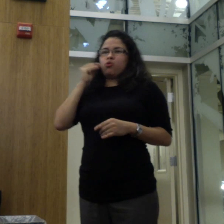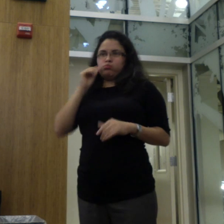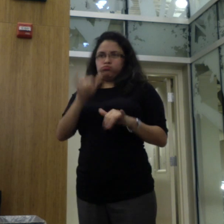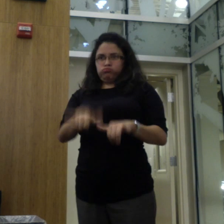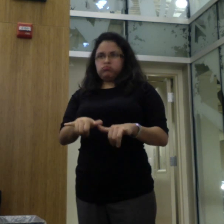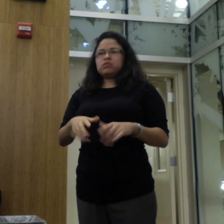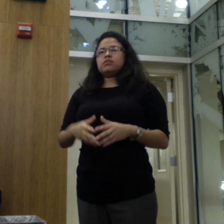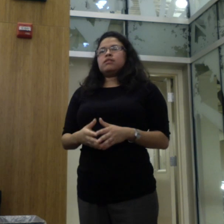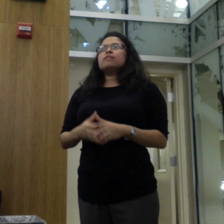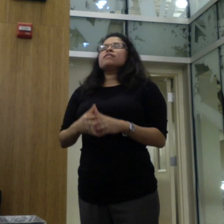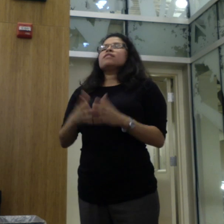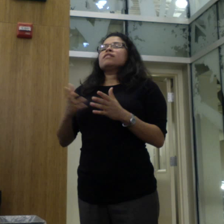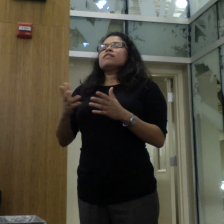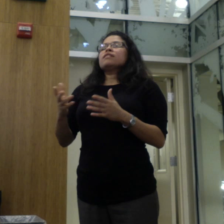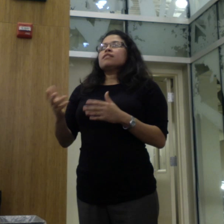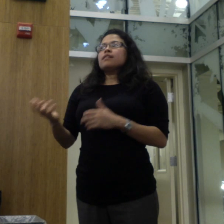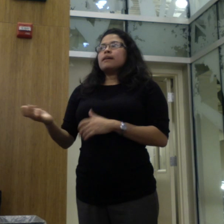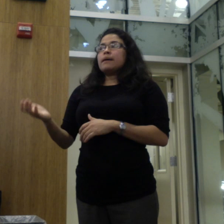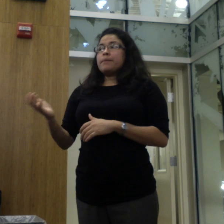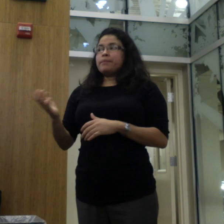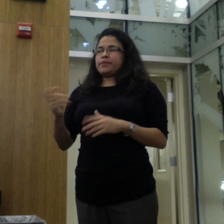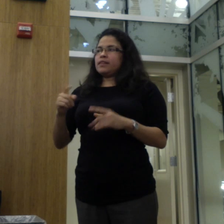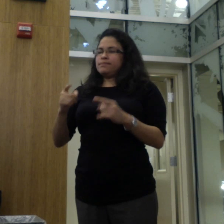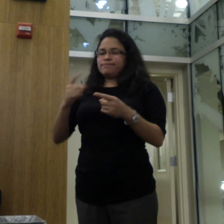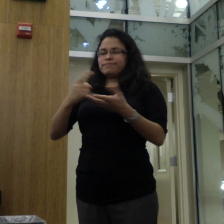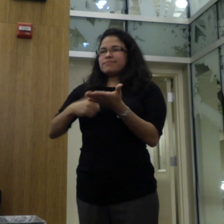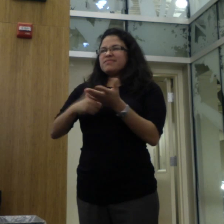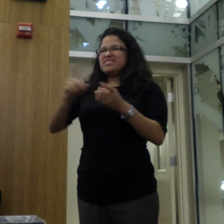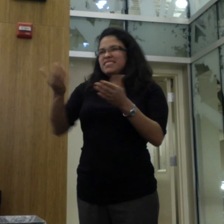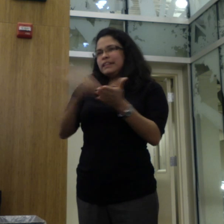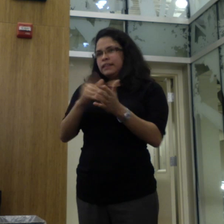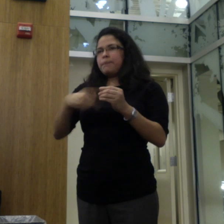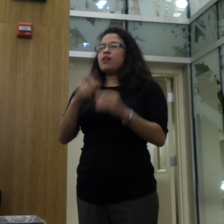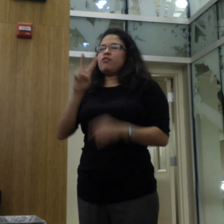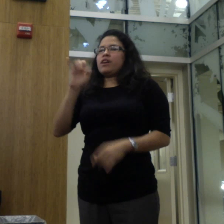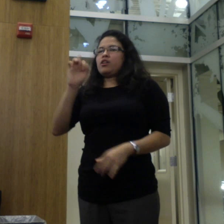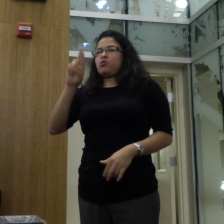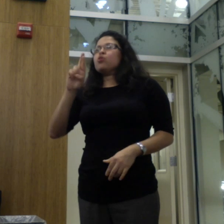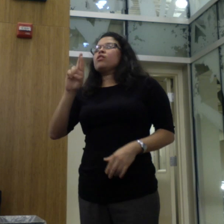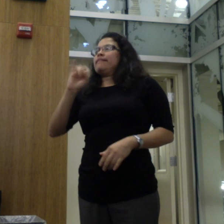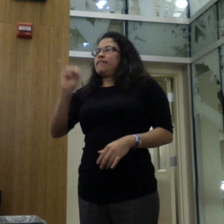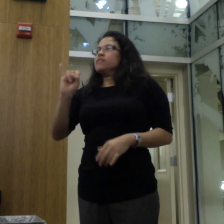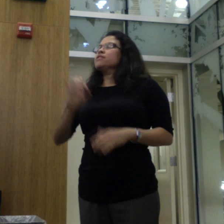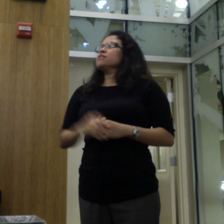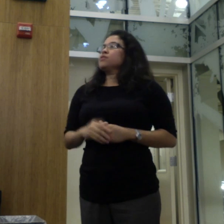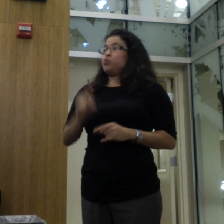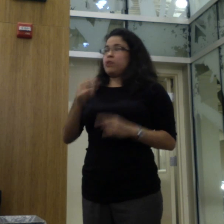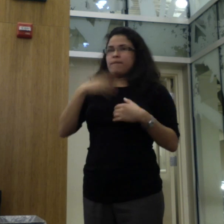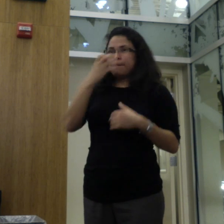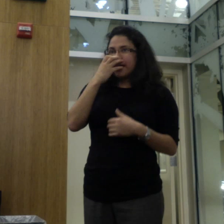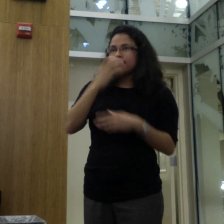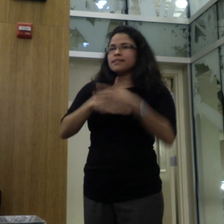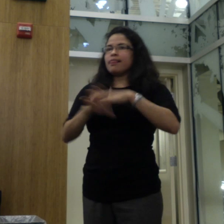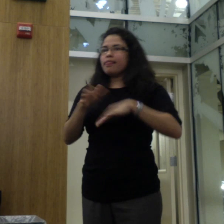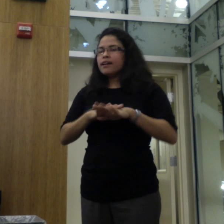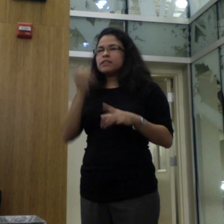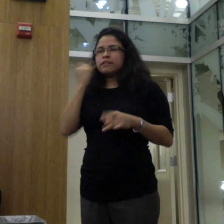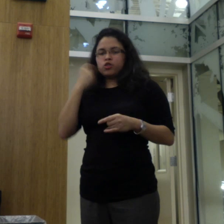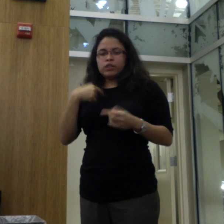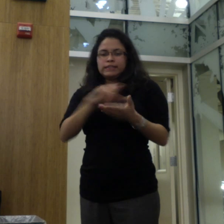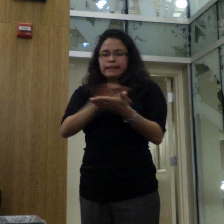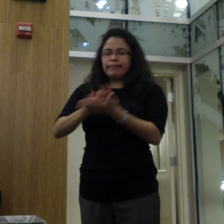coming back to that viral infection, you have your mask, you have your gloves. What happens if you need to quarantine? You know,